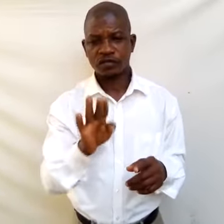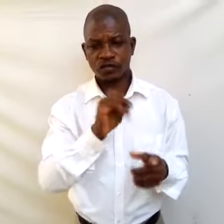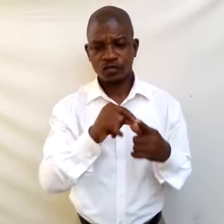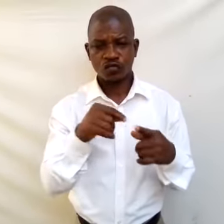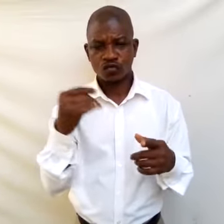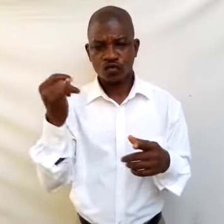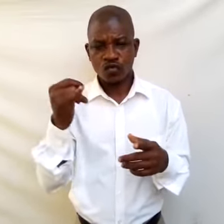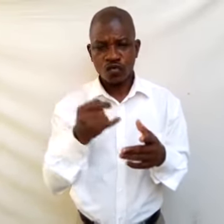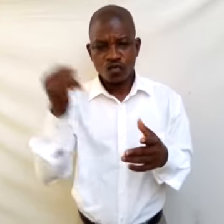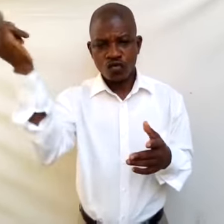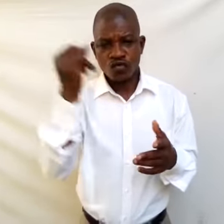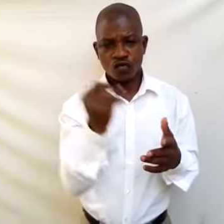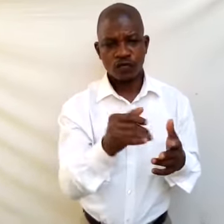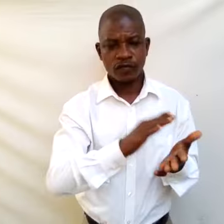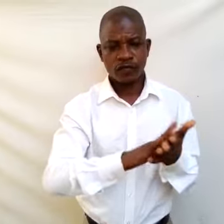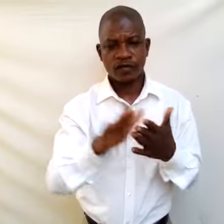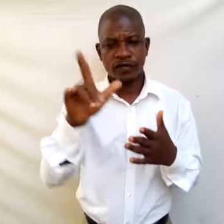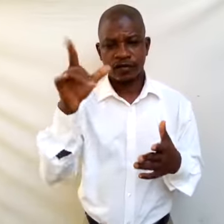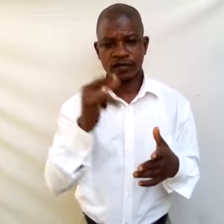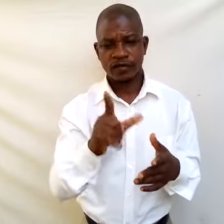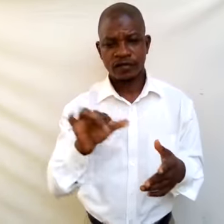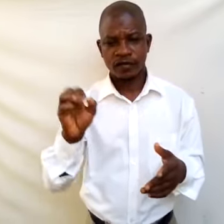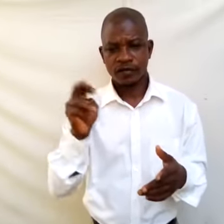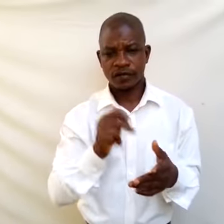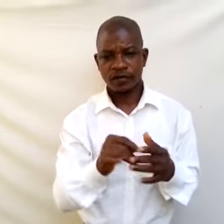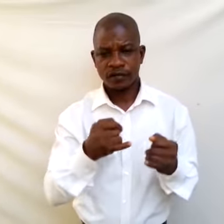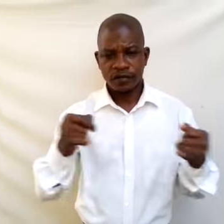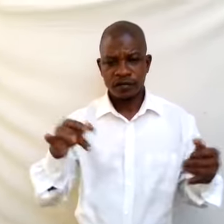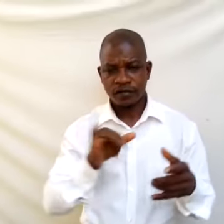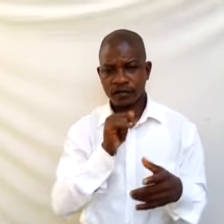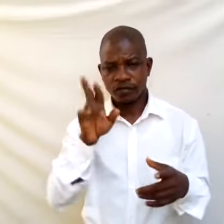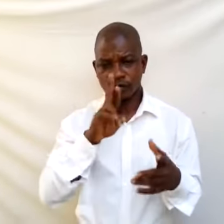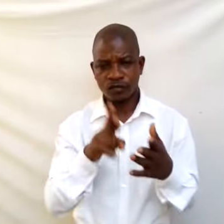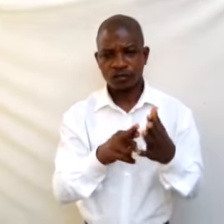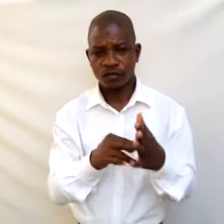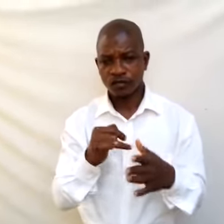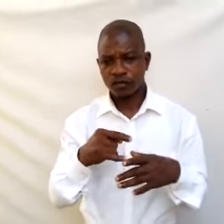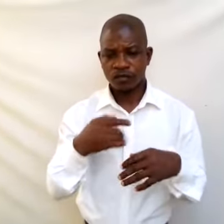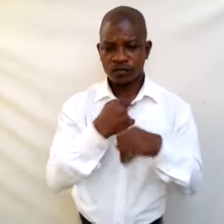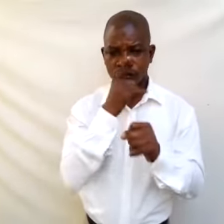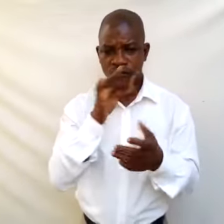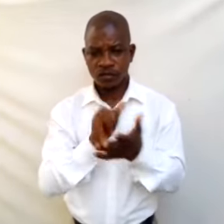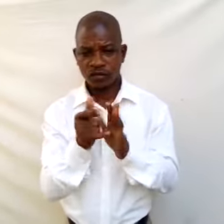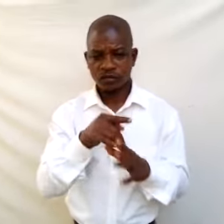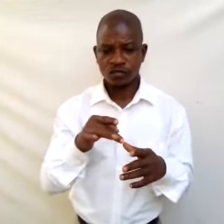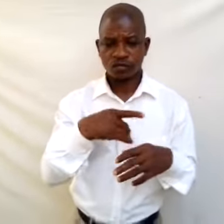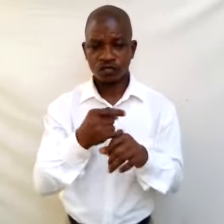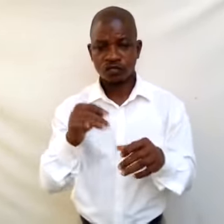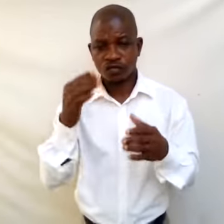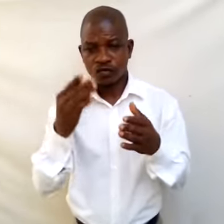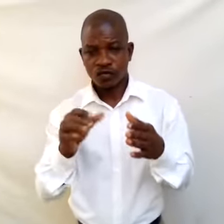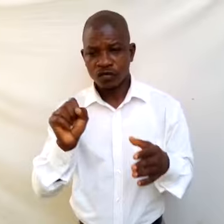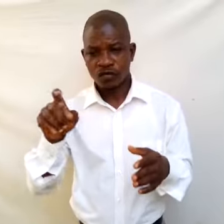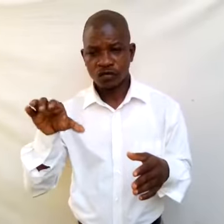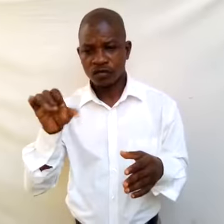clear lines, not woolly lines. Ensure you scale your diagram. If what you have